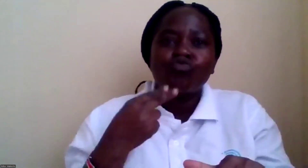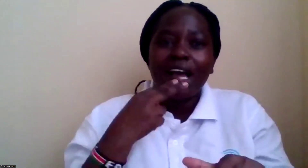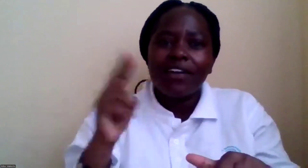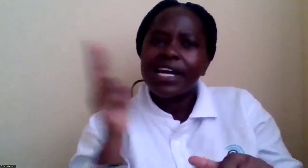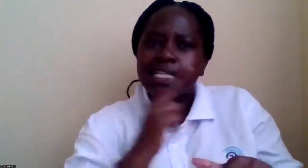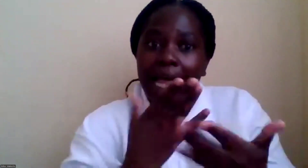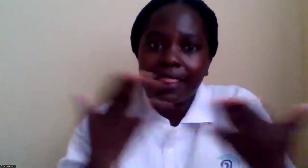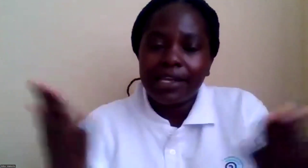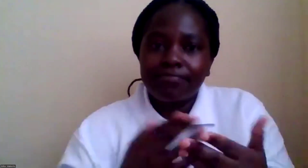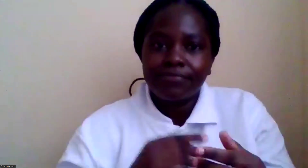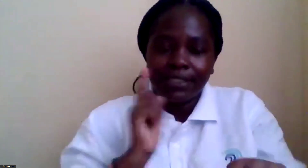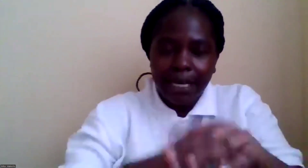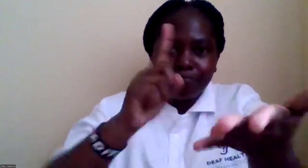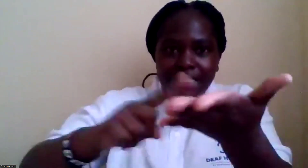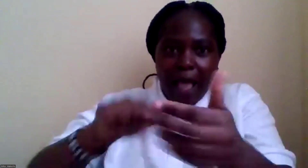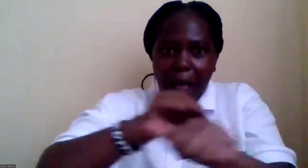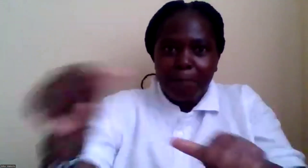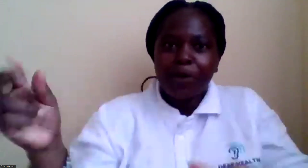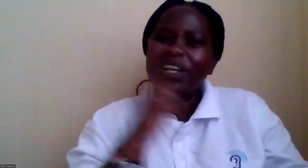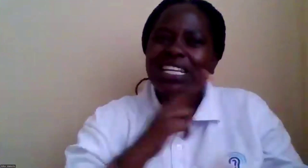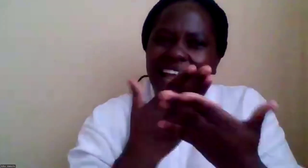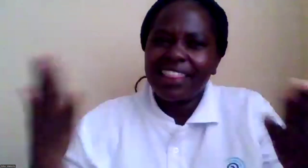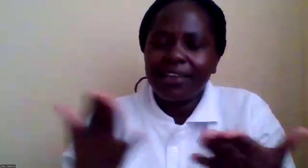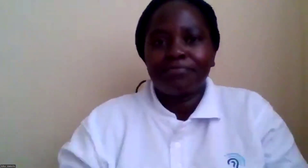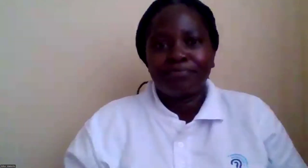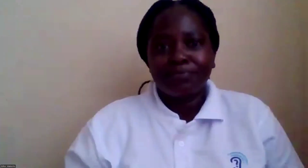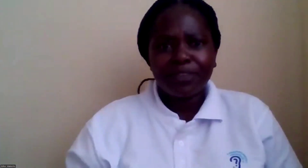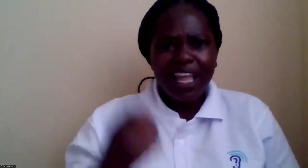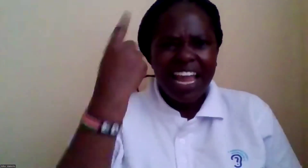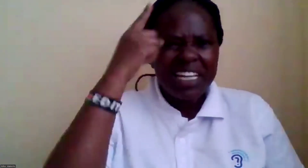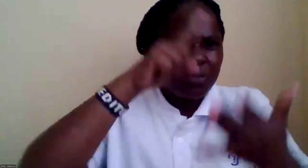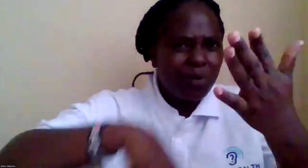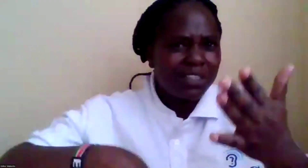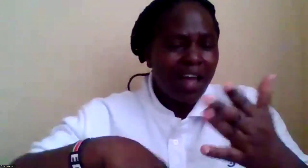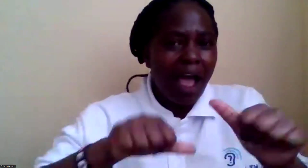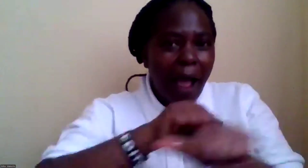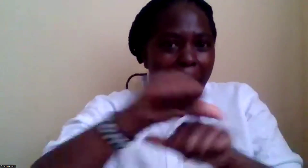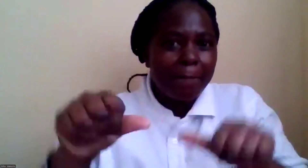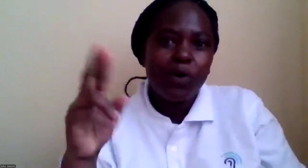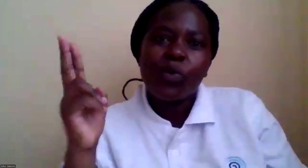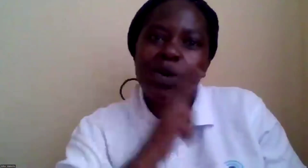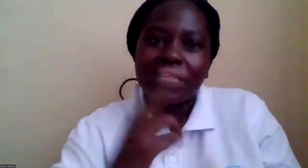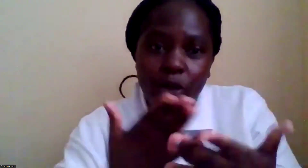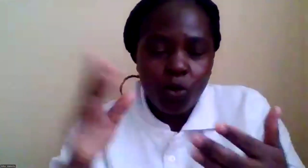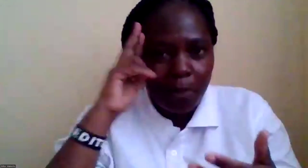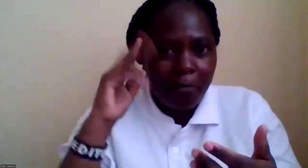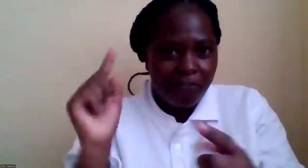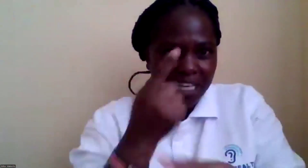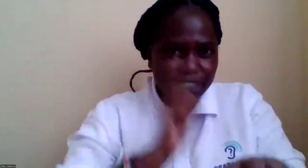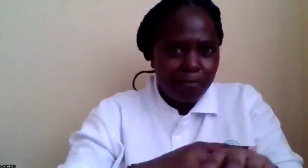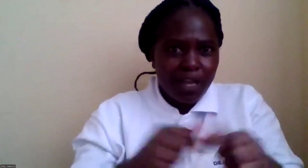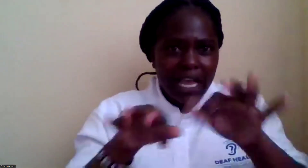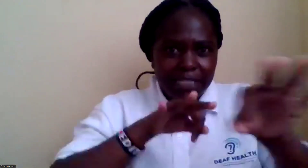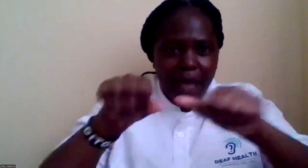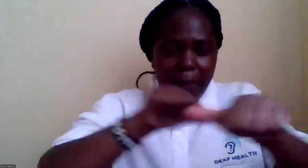we discussed it in the presentation. What do you understand by what we explained on